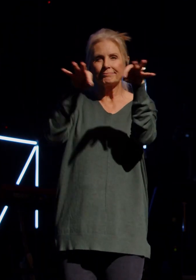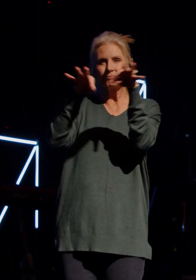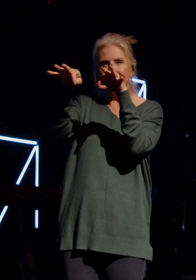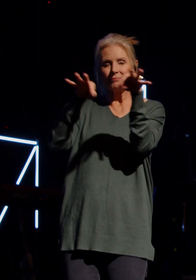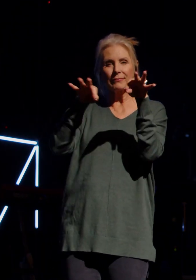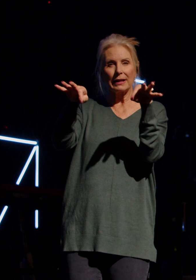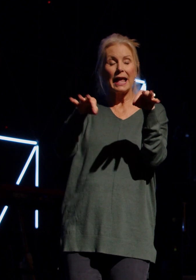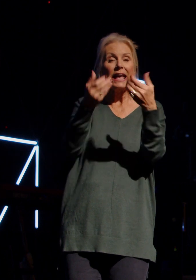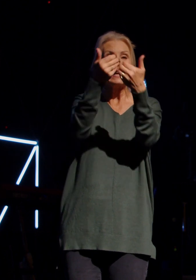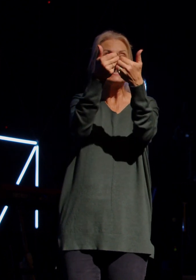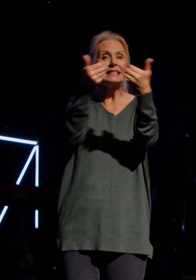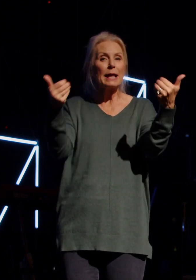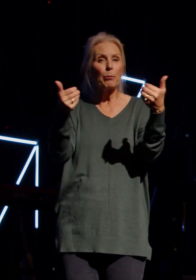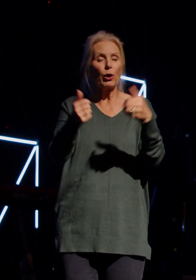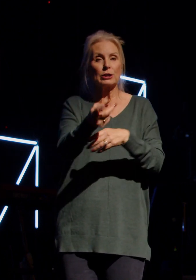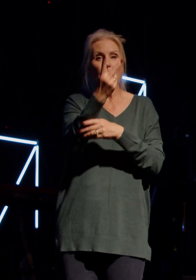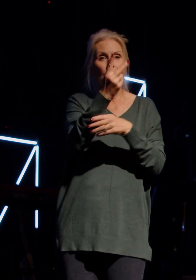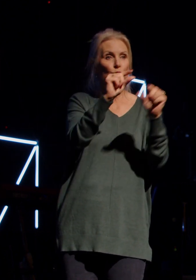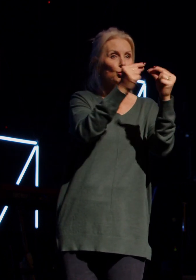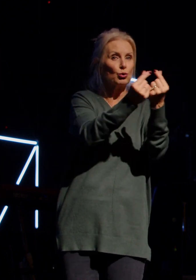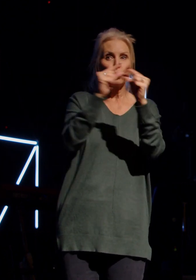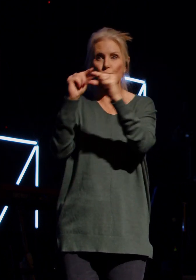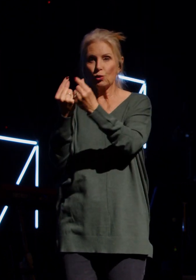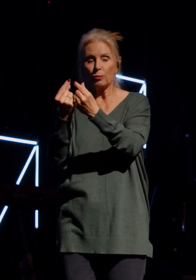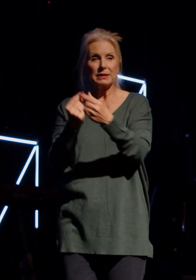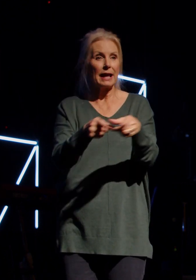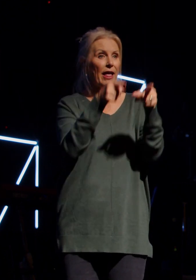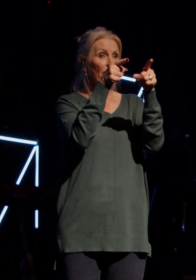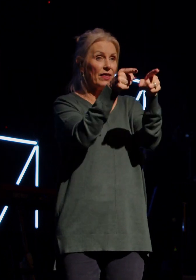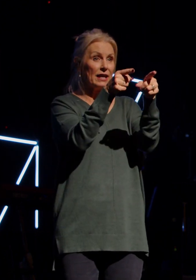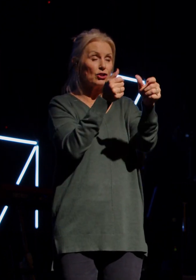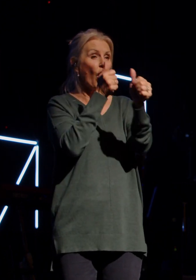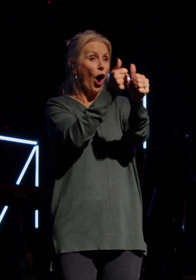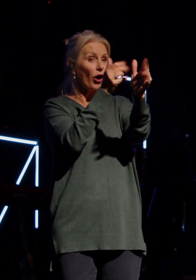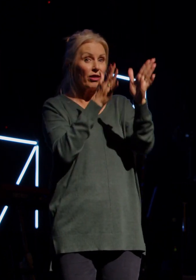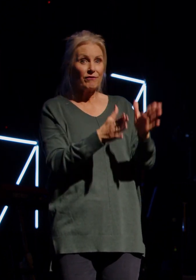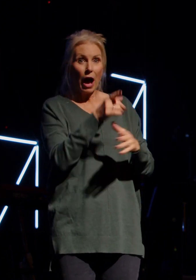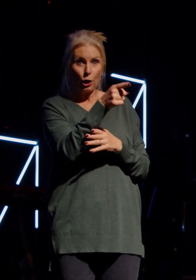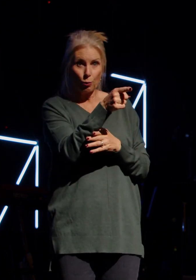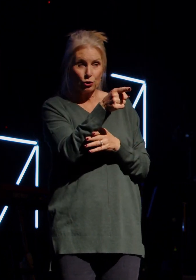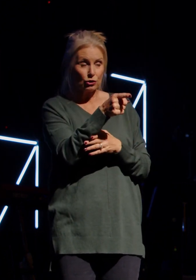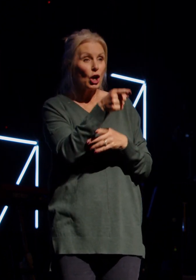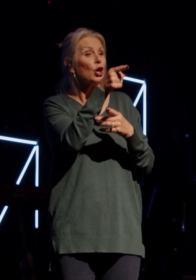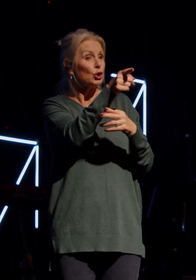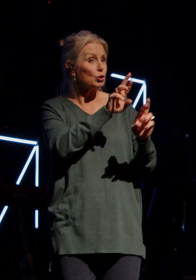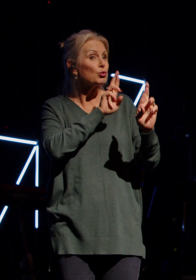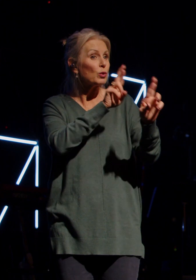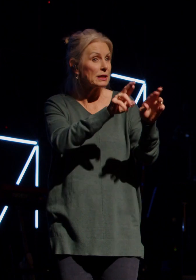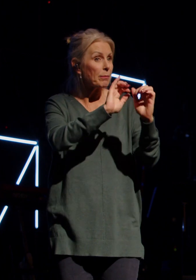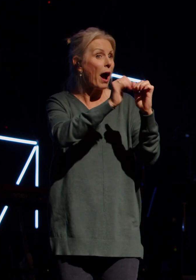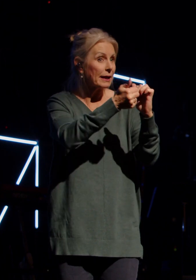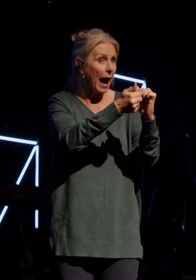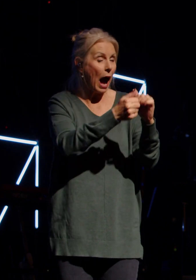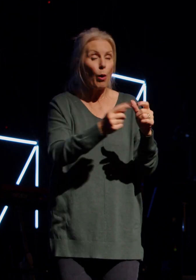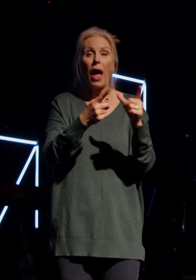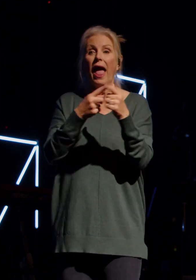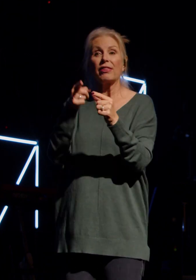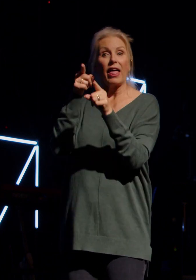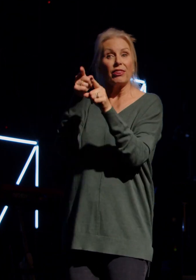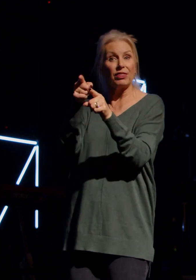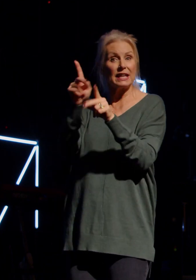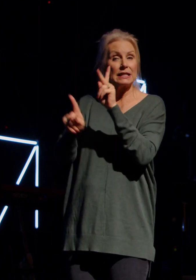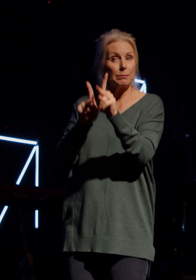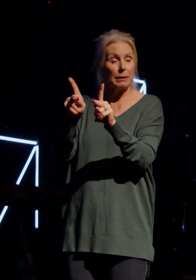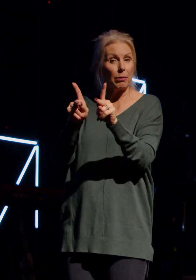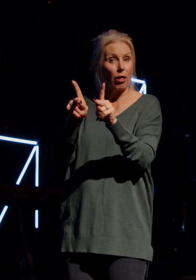into two groups. He separates them into regards like, here's the followers and how the followers are going to respond, and here's the opponents and how the opponents